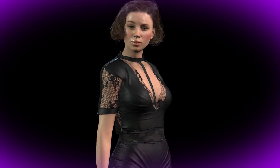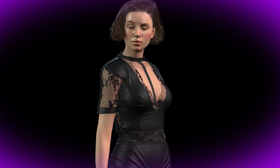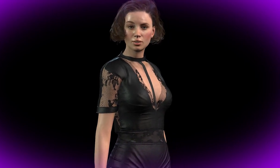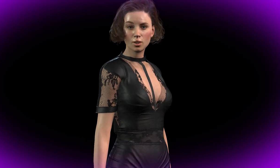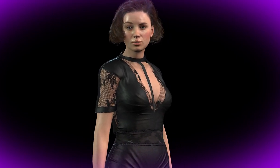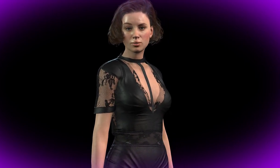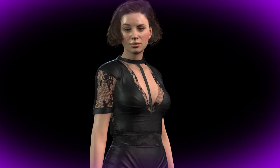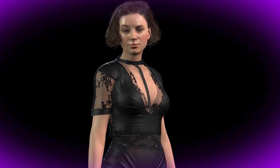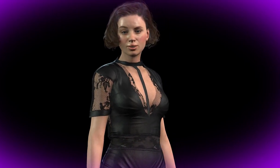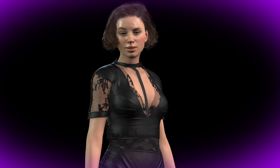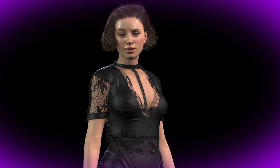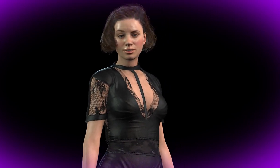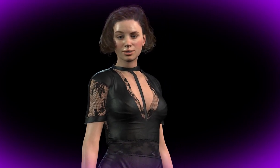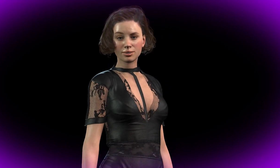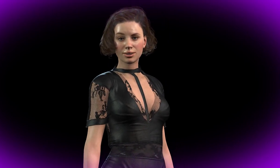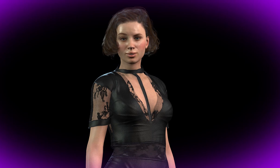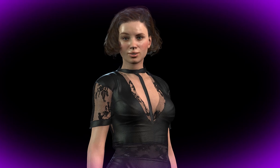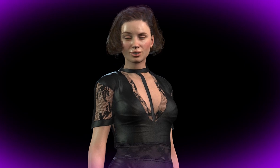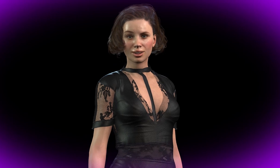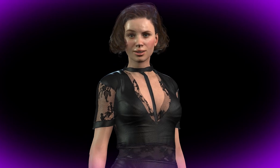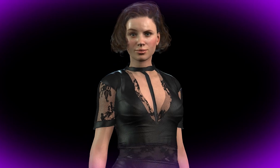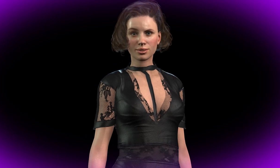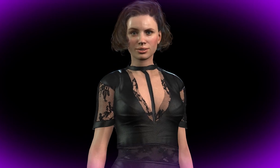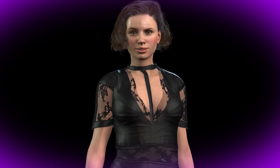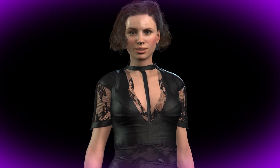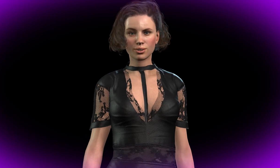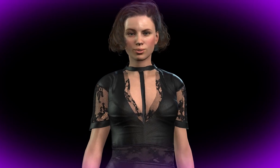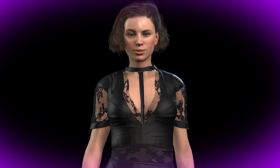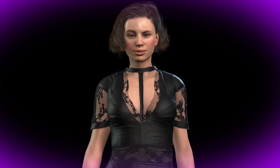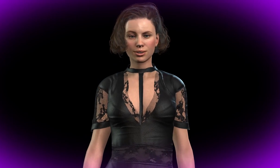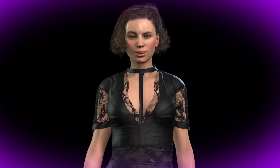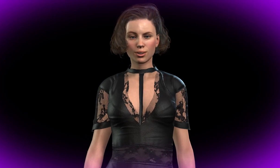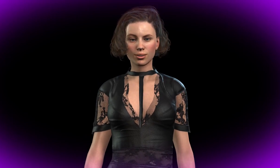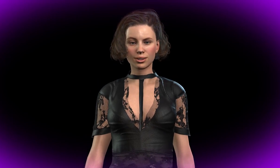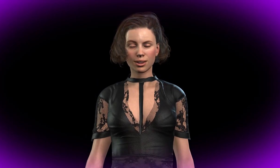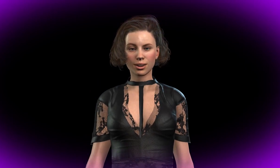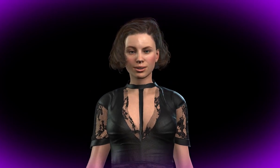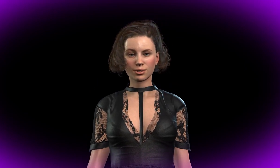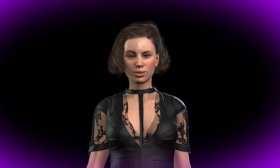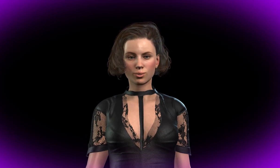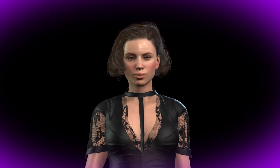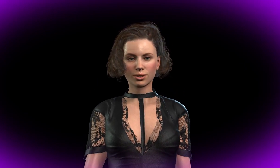is show you the American Sign Language alphabet, starting with the letter A and ending with Z.